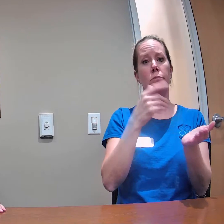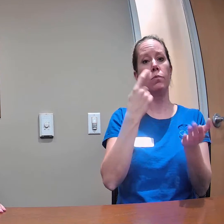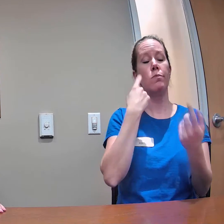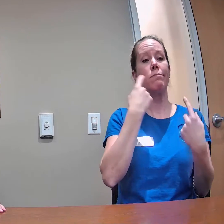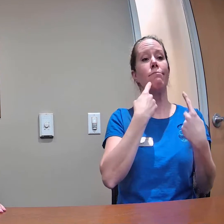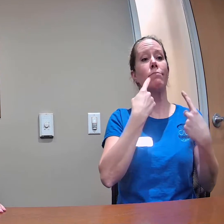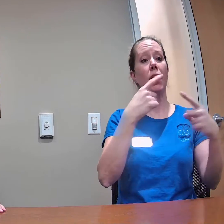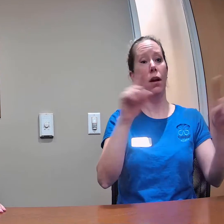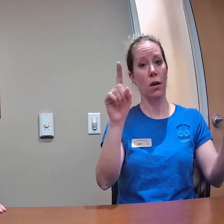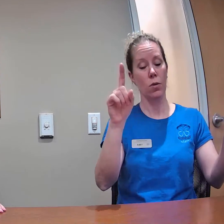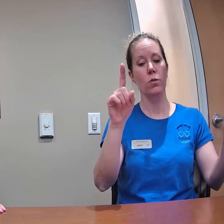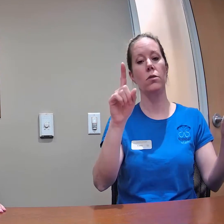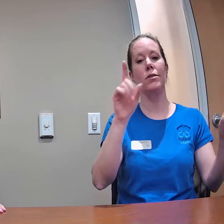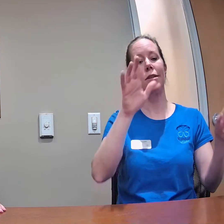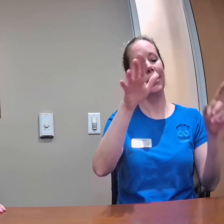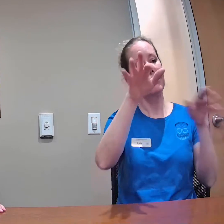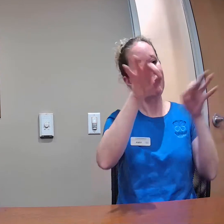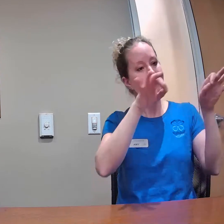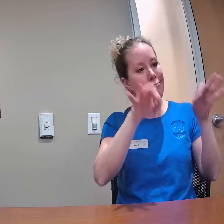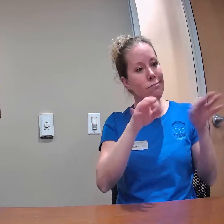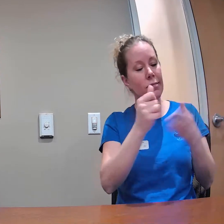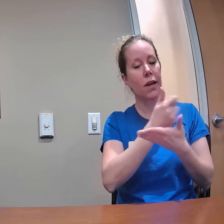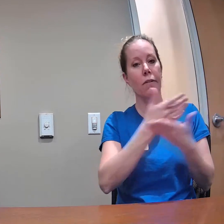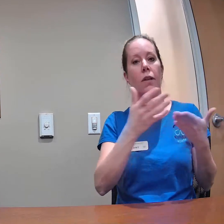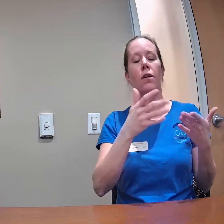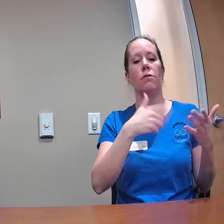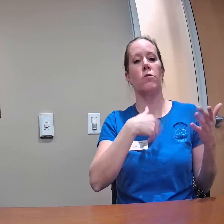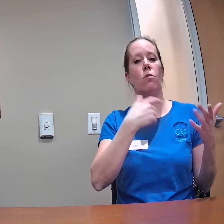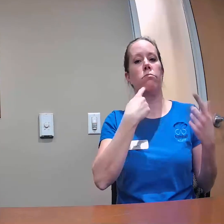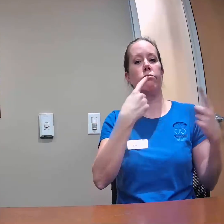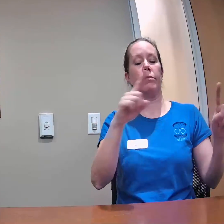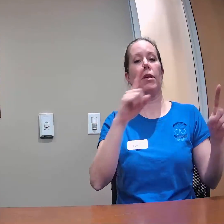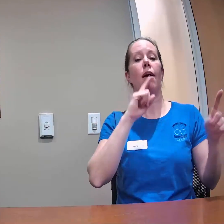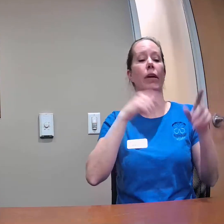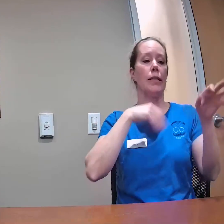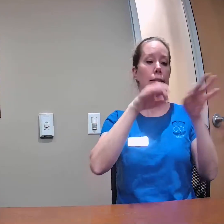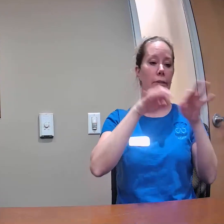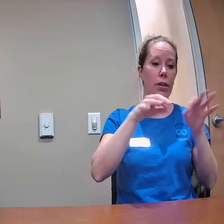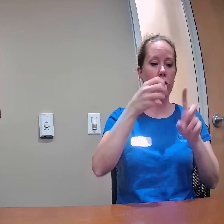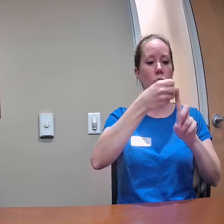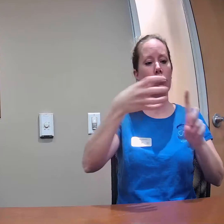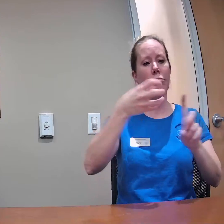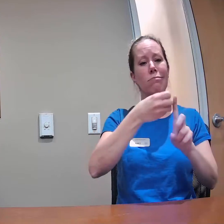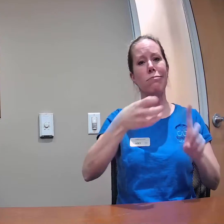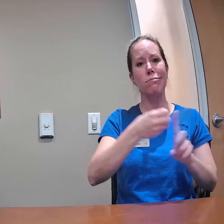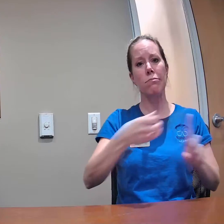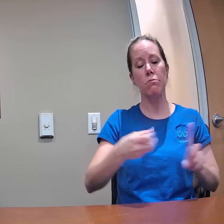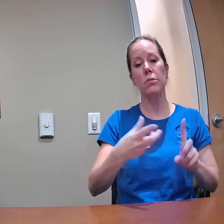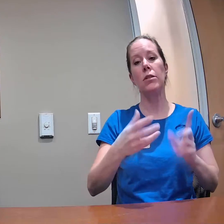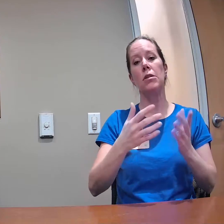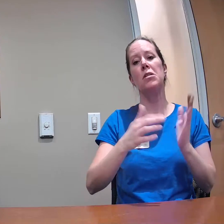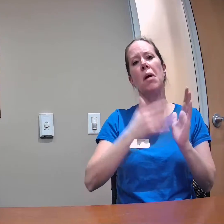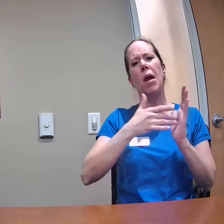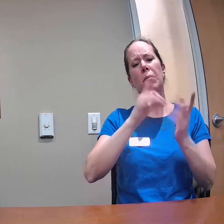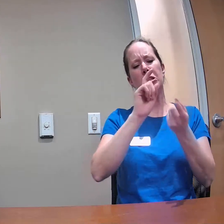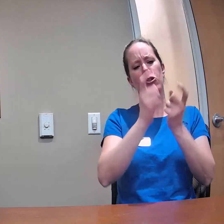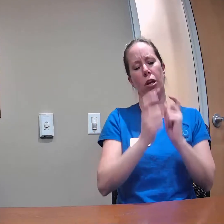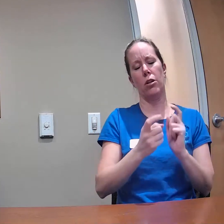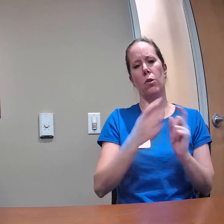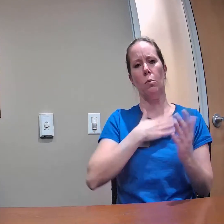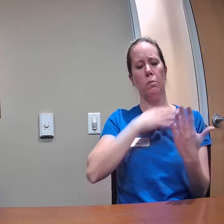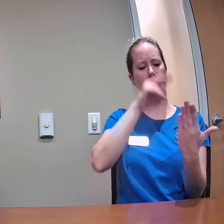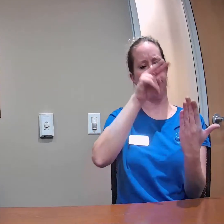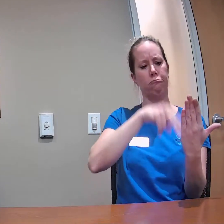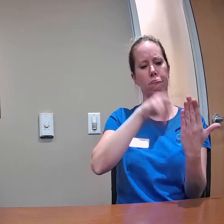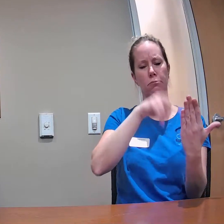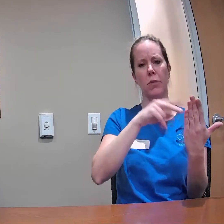in his directive. So there are definitions, and sometimes the definitions change a little, so you should take a look